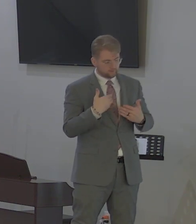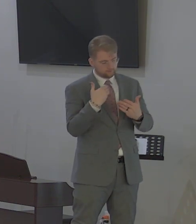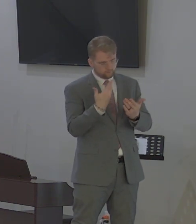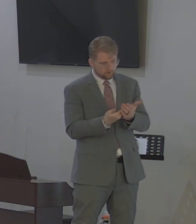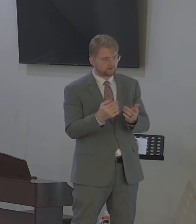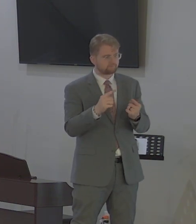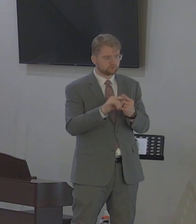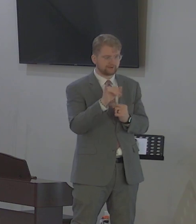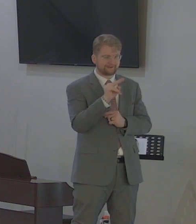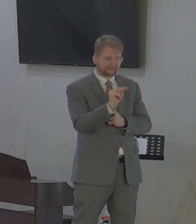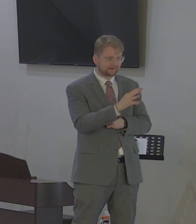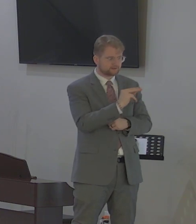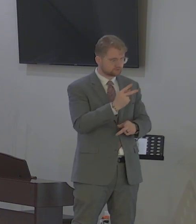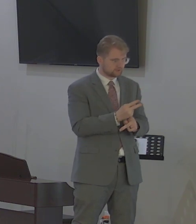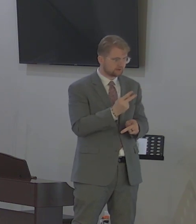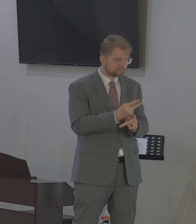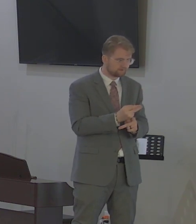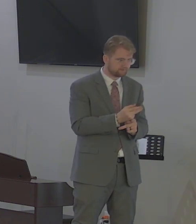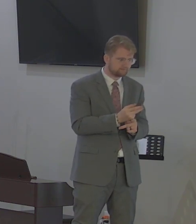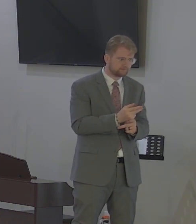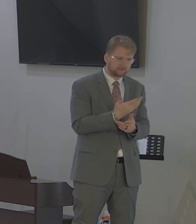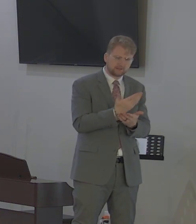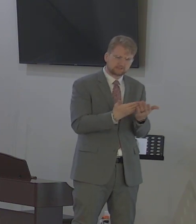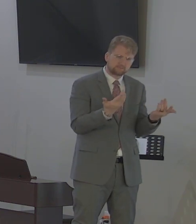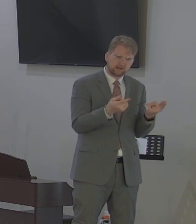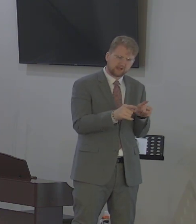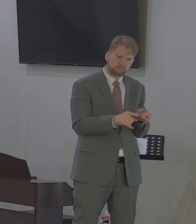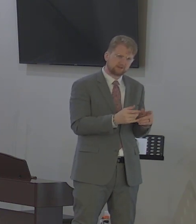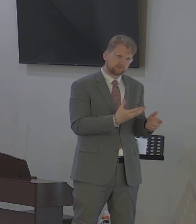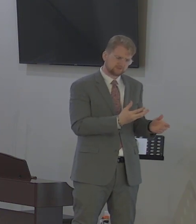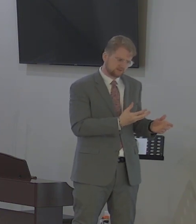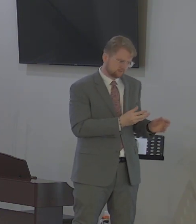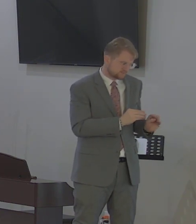compassion. He was moved to service.